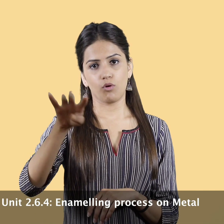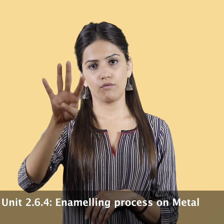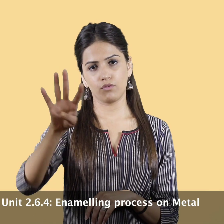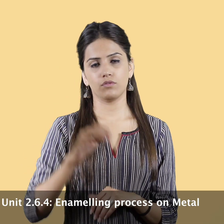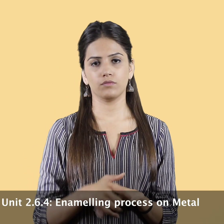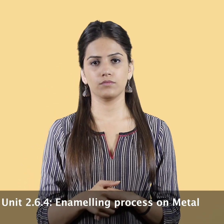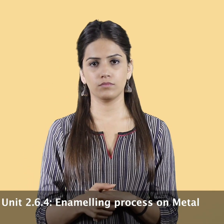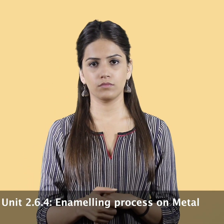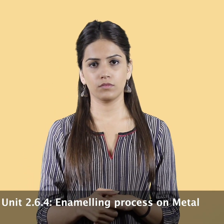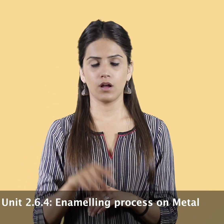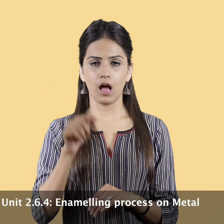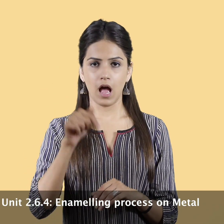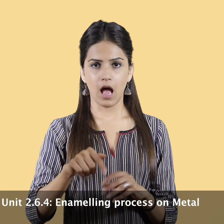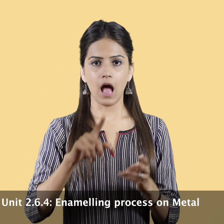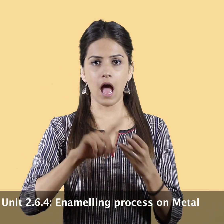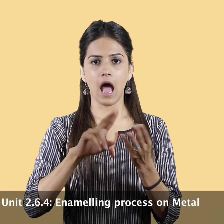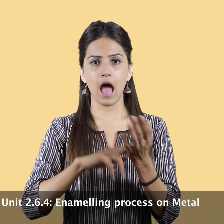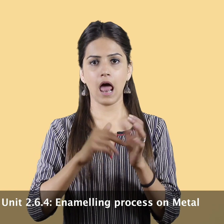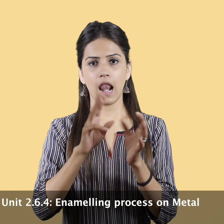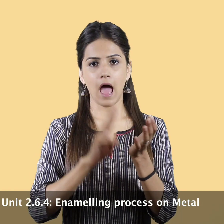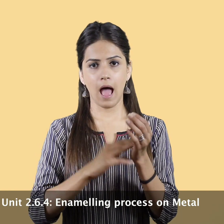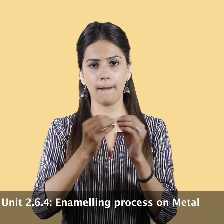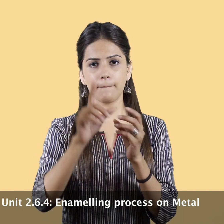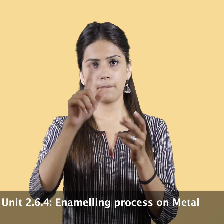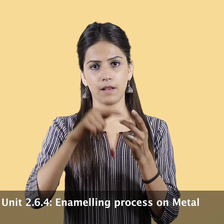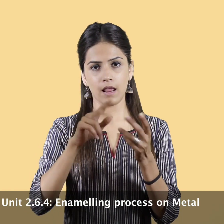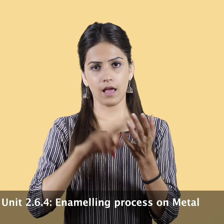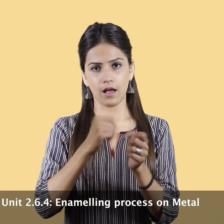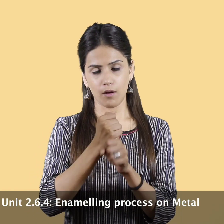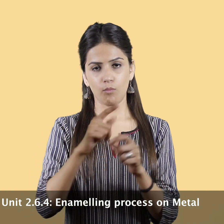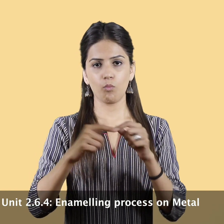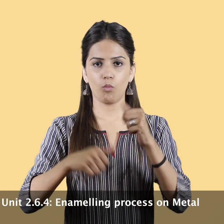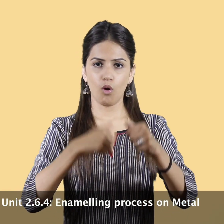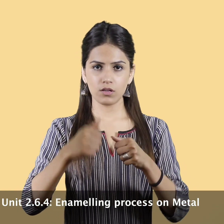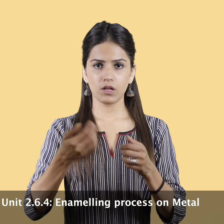Unit 2.6.4 Enamelling process on metal.